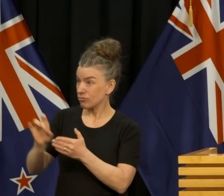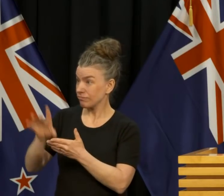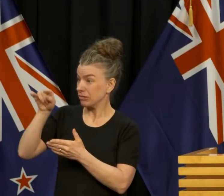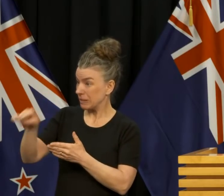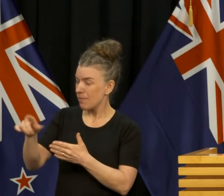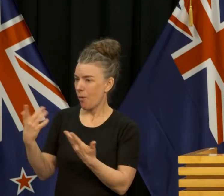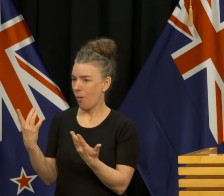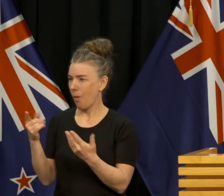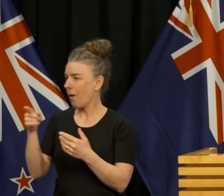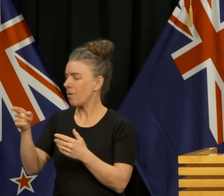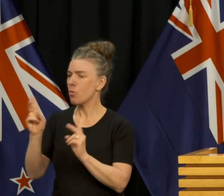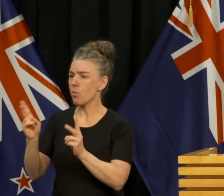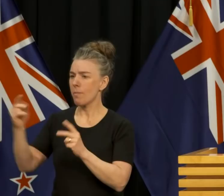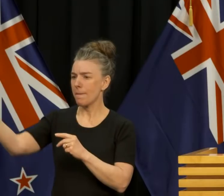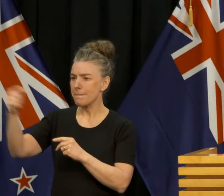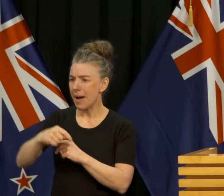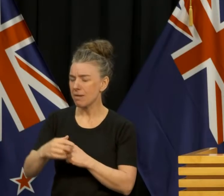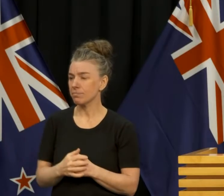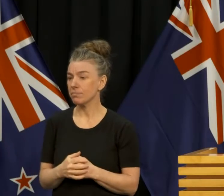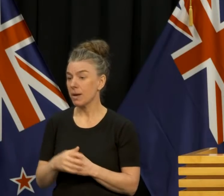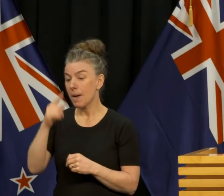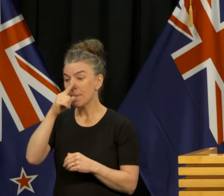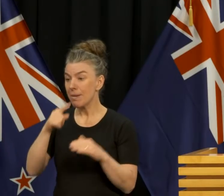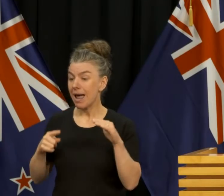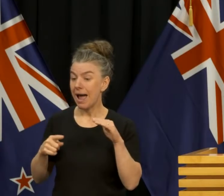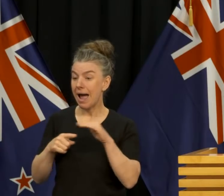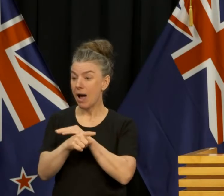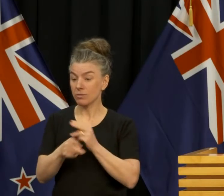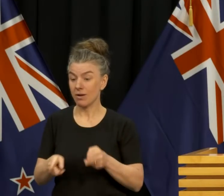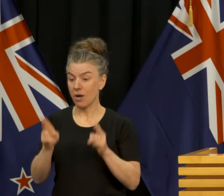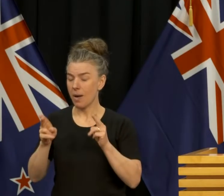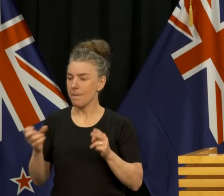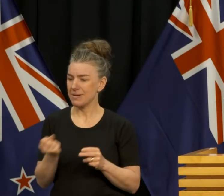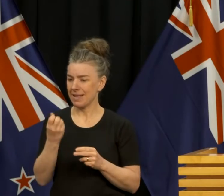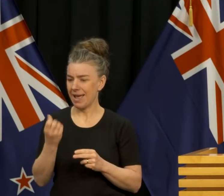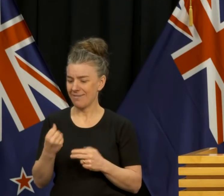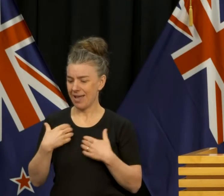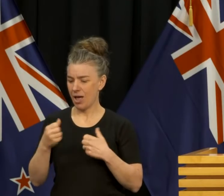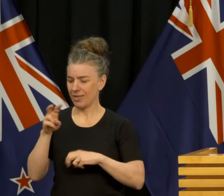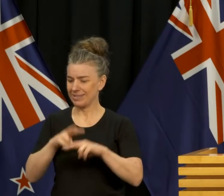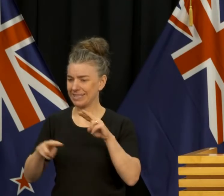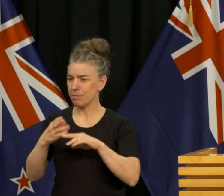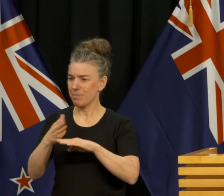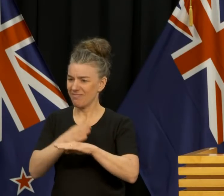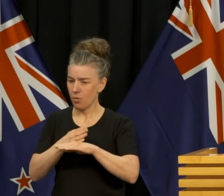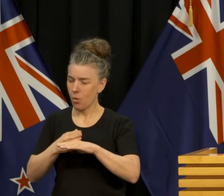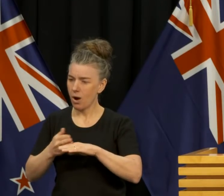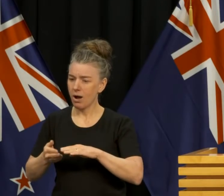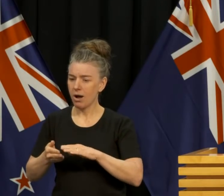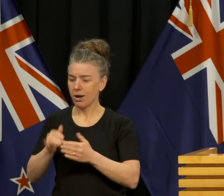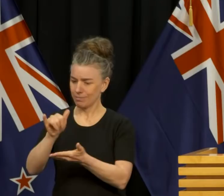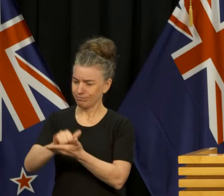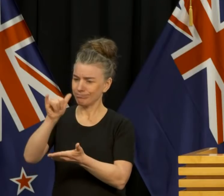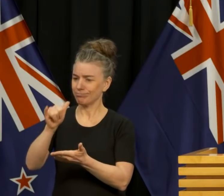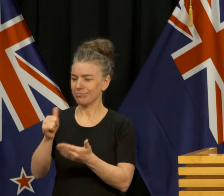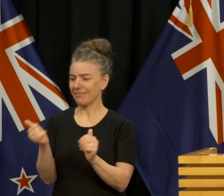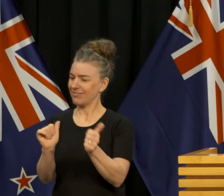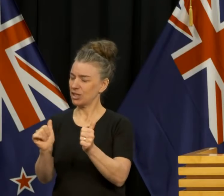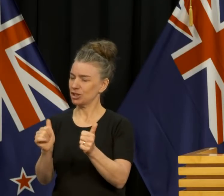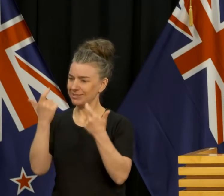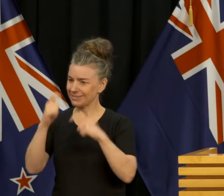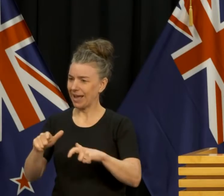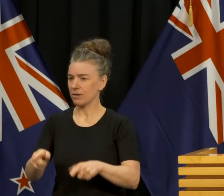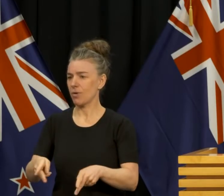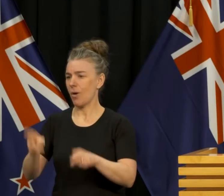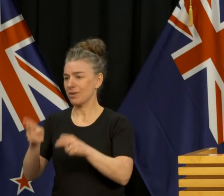an MIQ, a managed isolation or quarantine facility, needs to have a health assessment done before they are given the all clear to leave.